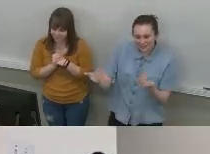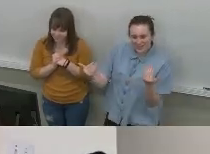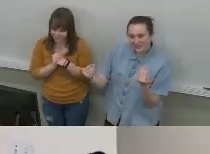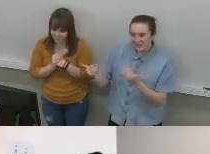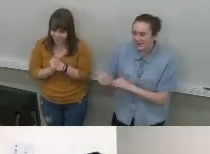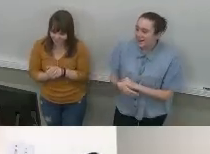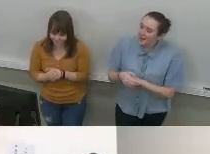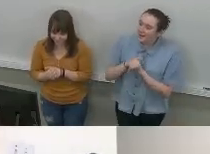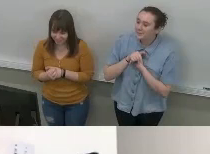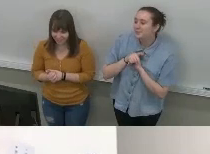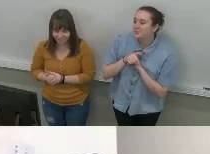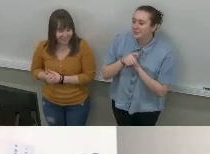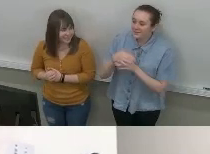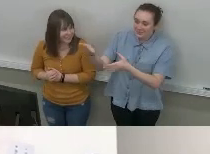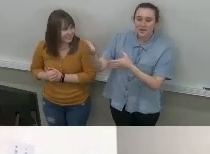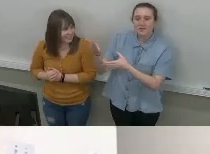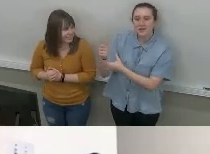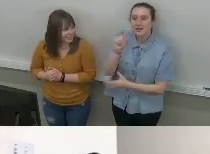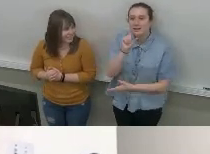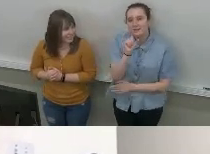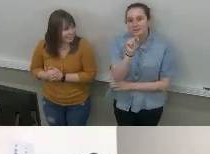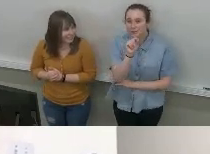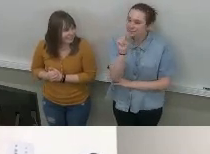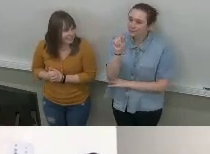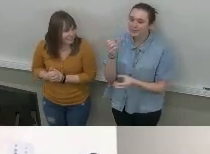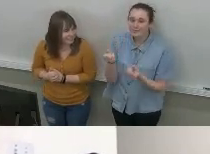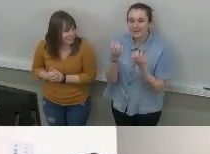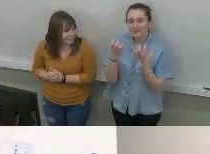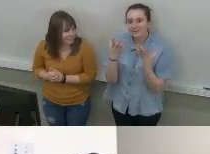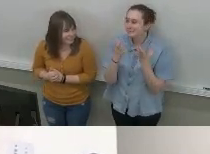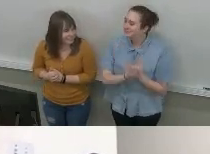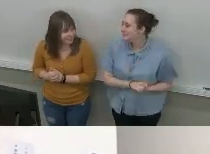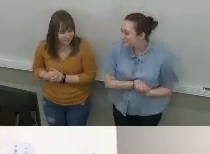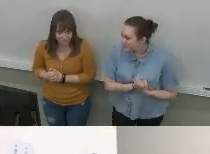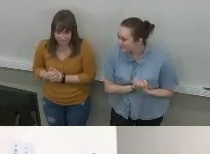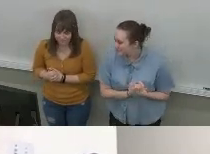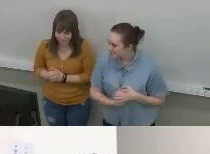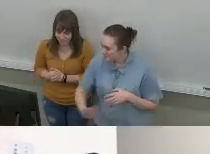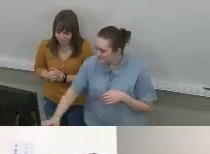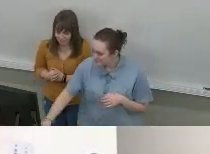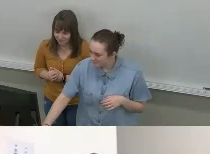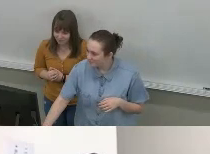So let's go ahead and get started. Title slide is 2020 signs.